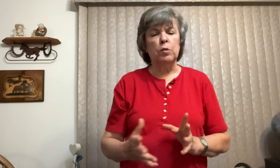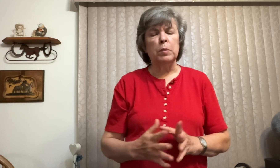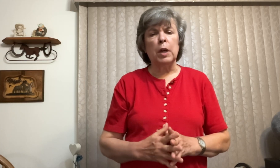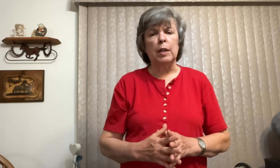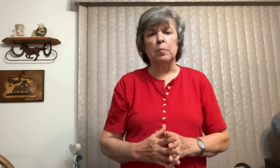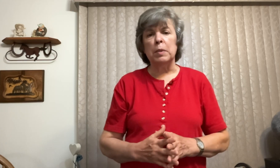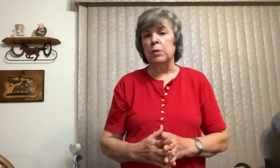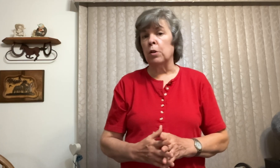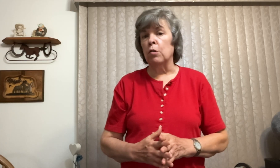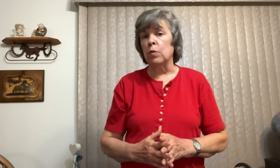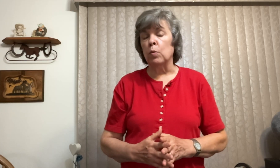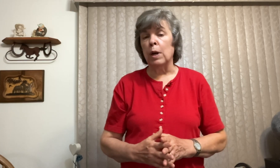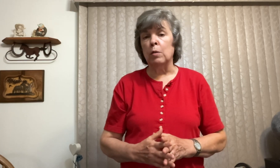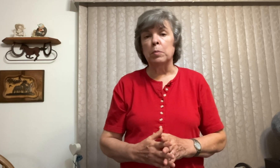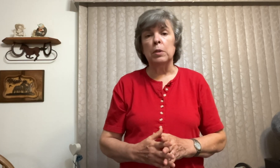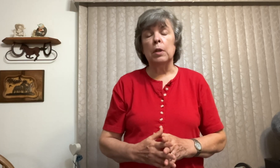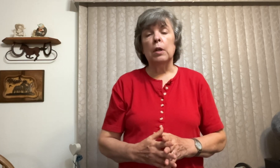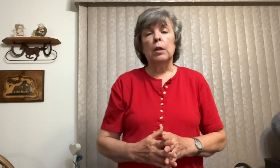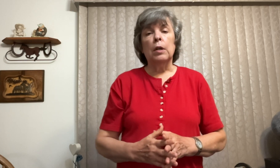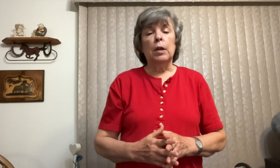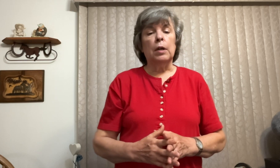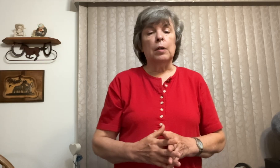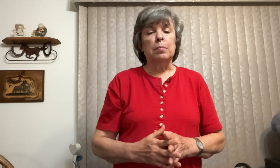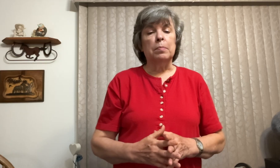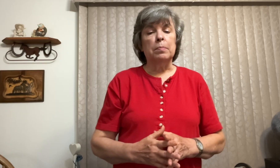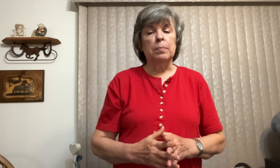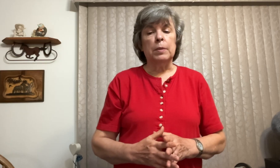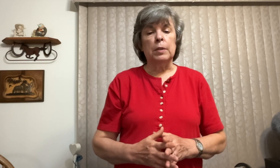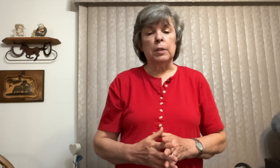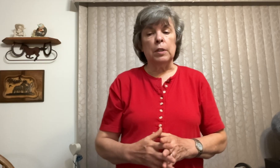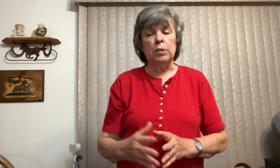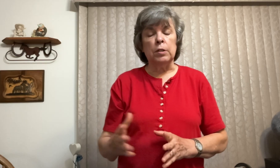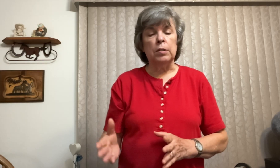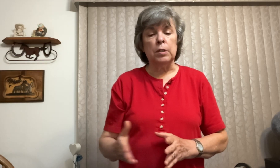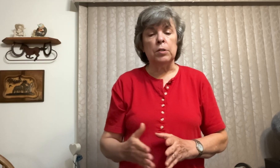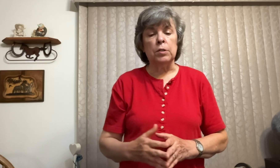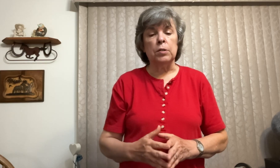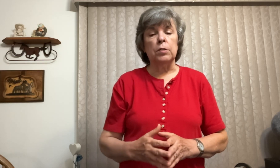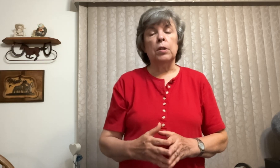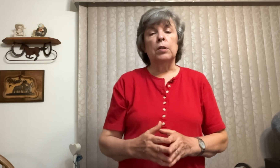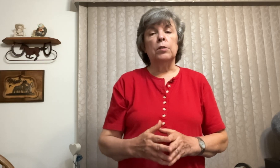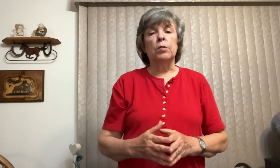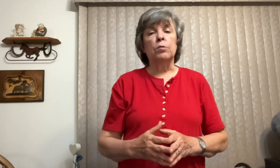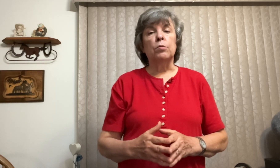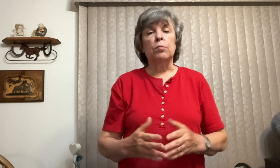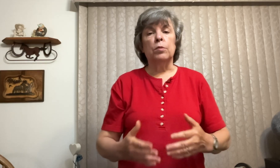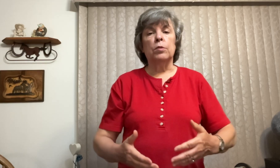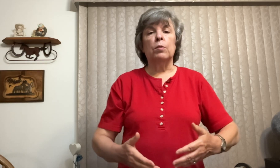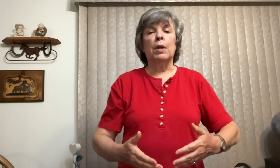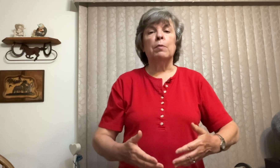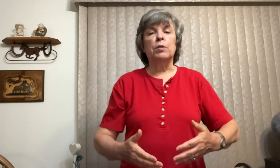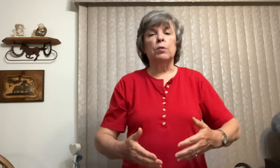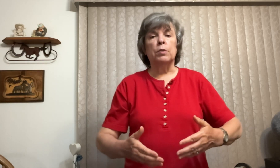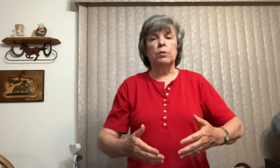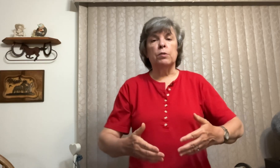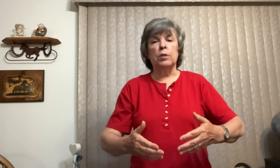consumed kind of means overwhelmed, at least in this instance. So what I would do is do the sign